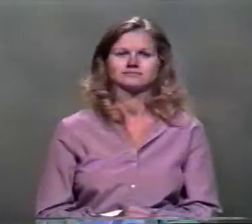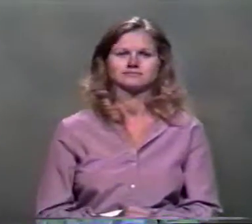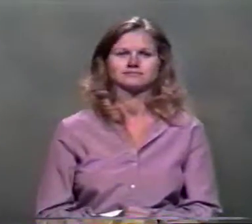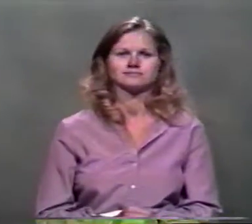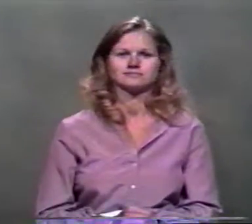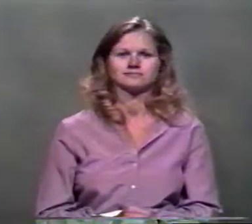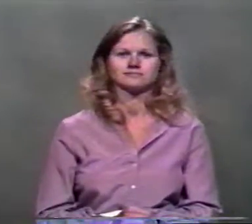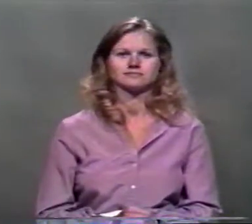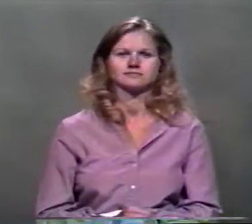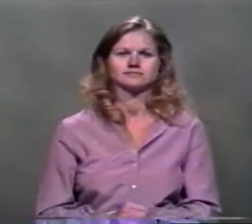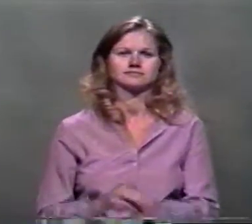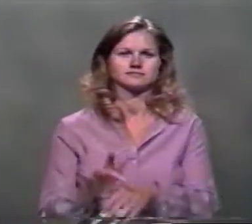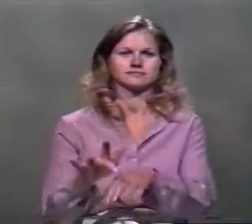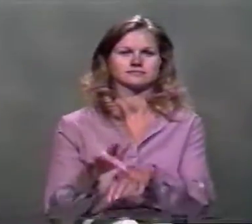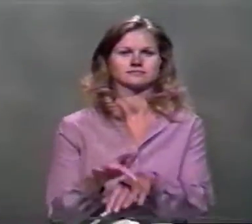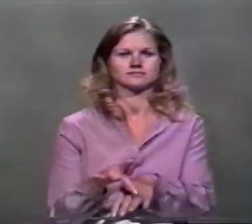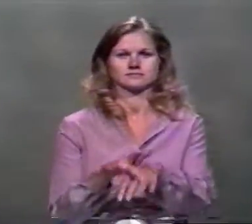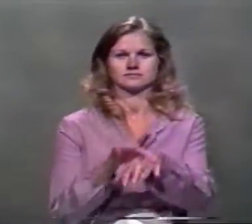or on the back of the hand.